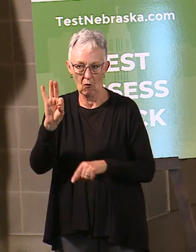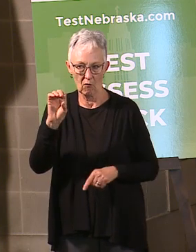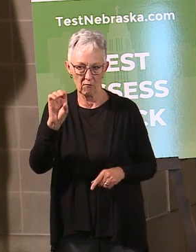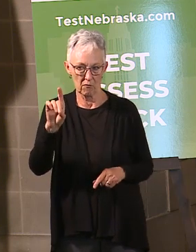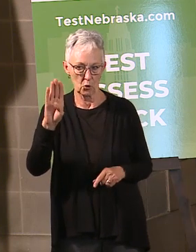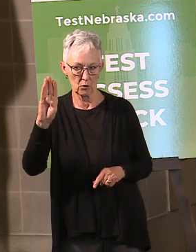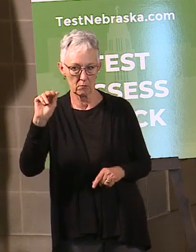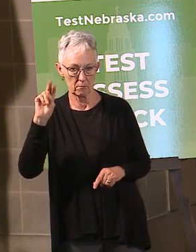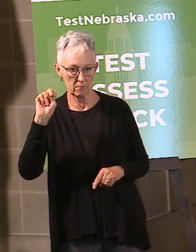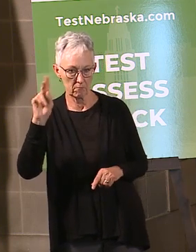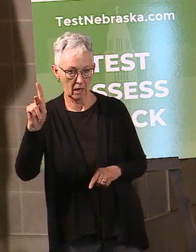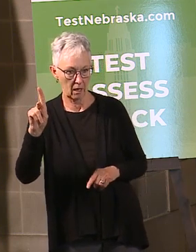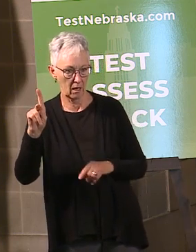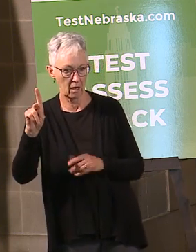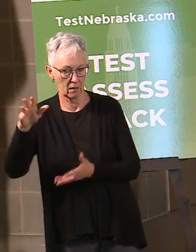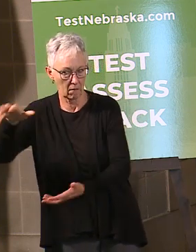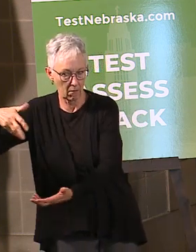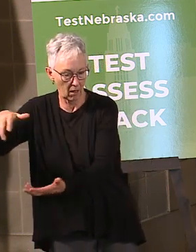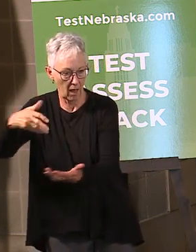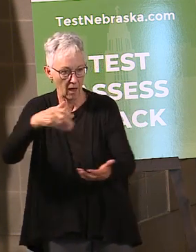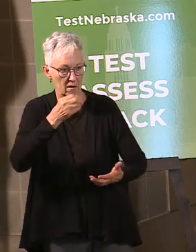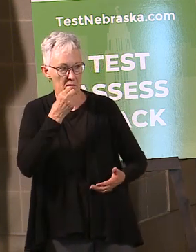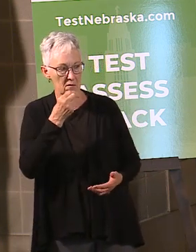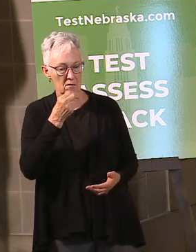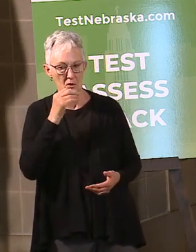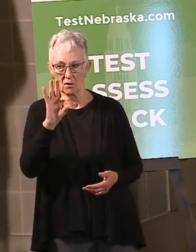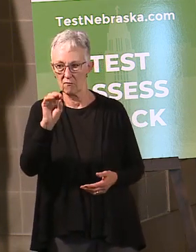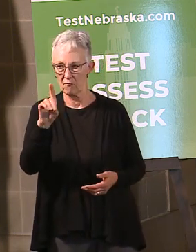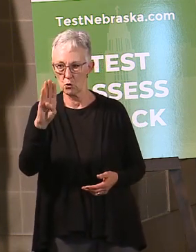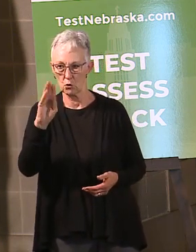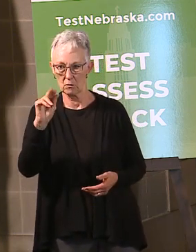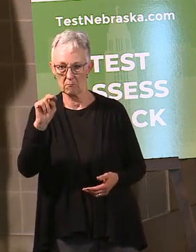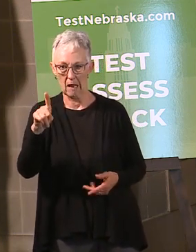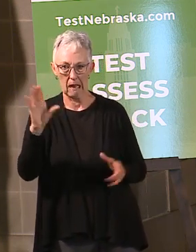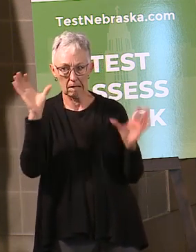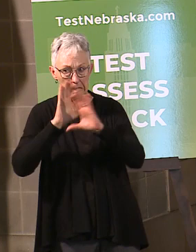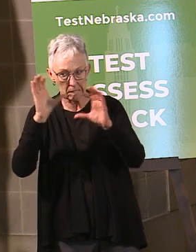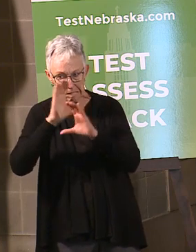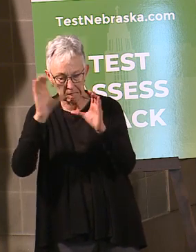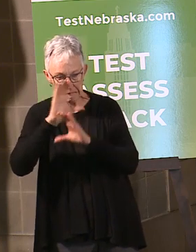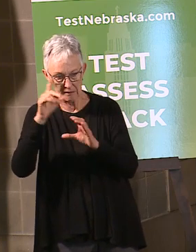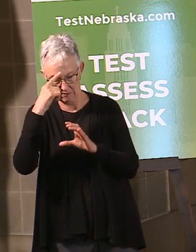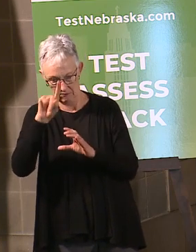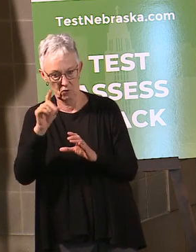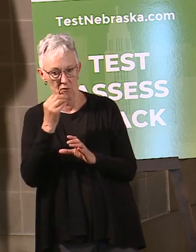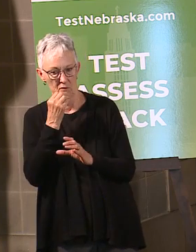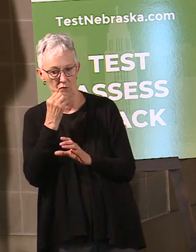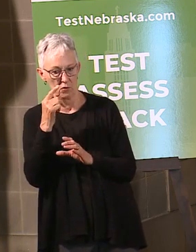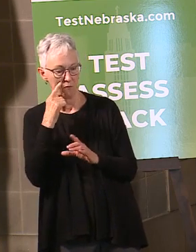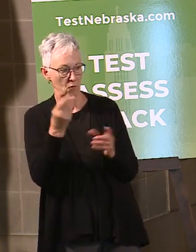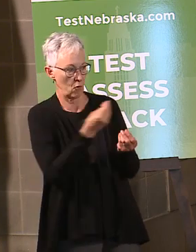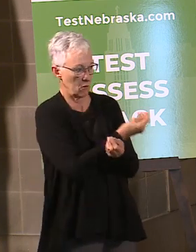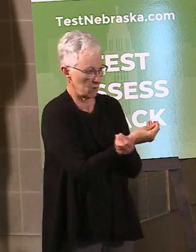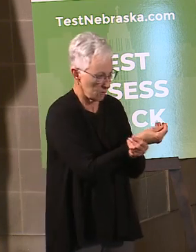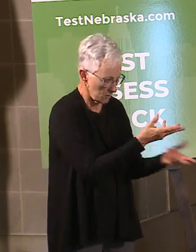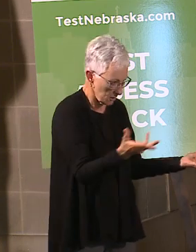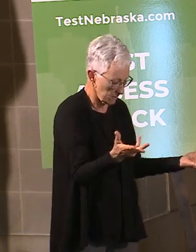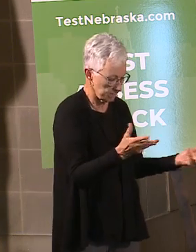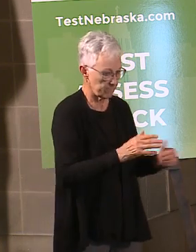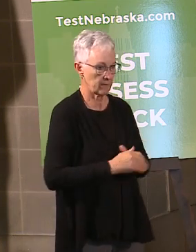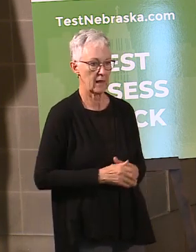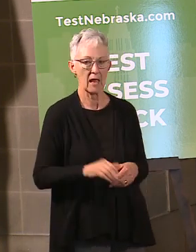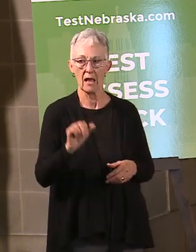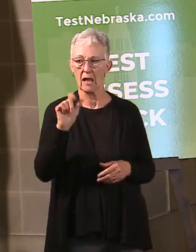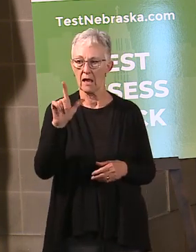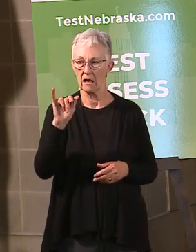using 10 times the amount of food they were using before and having to find resources for that. The Alliance for the Future of Agriculture, which is an alliance group that